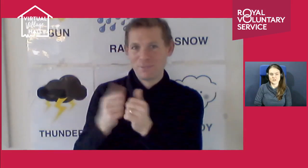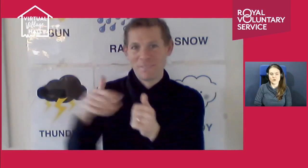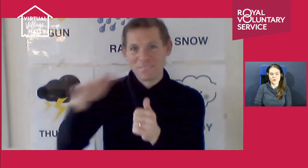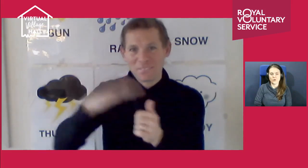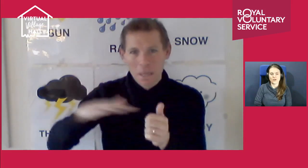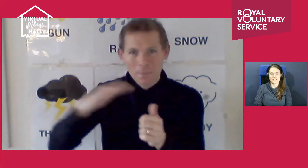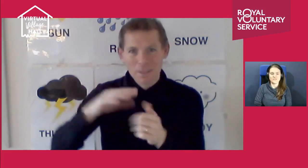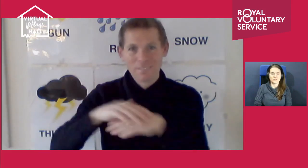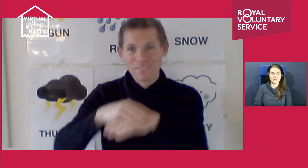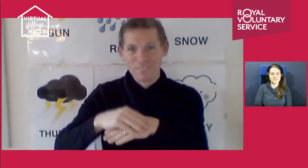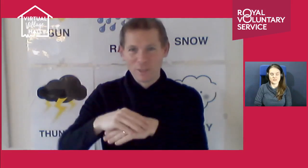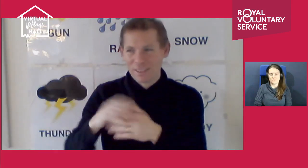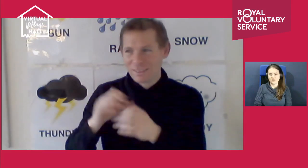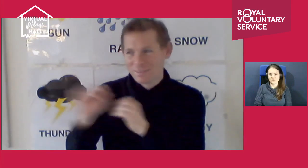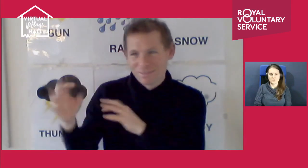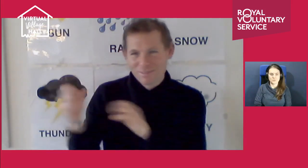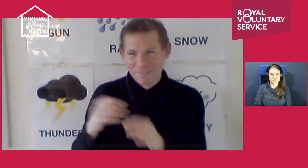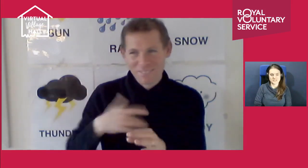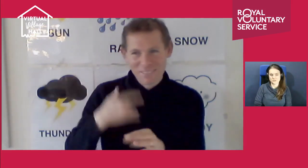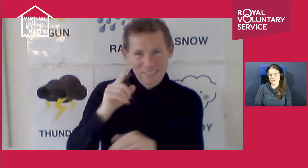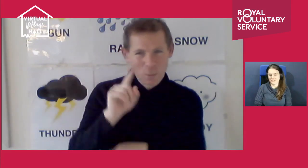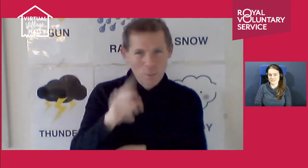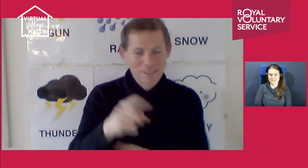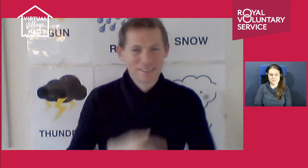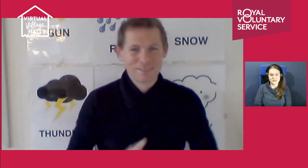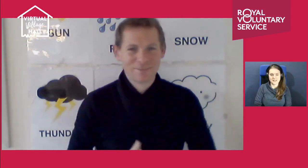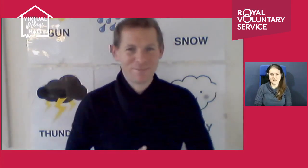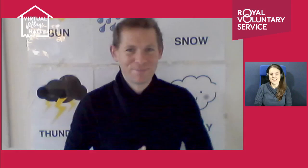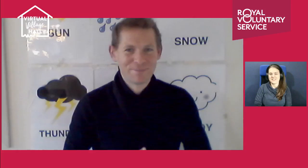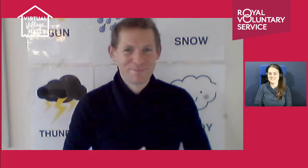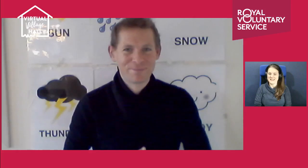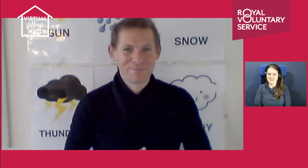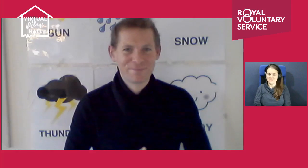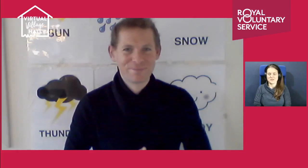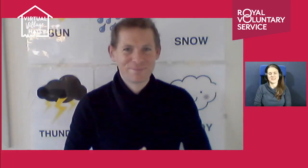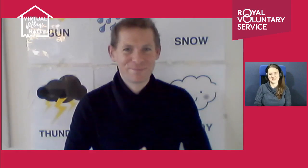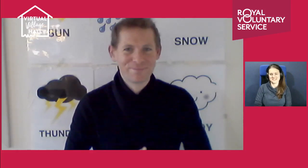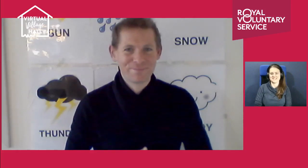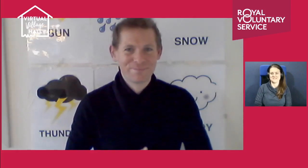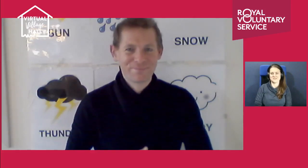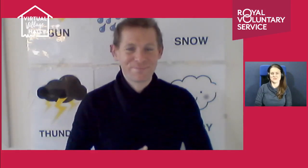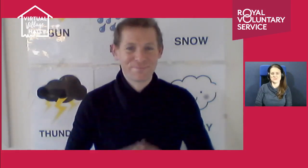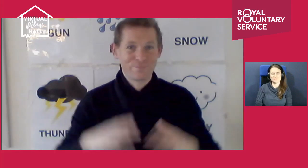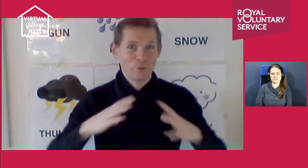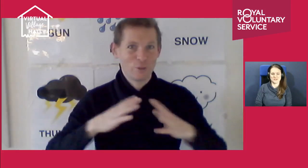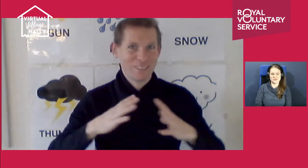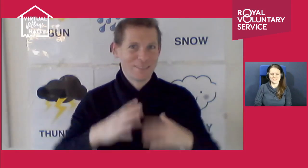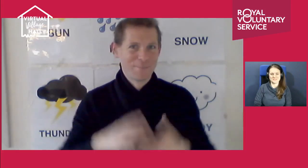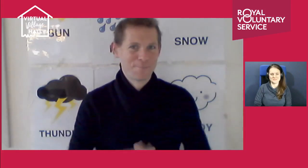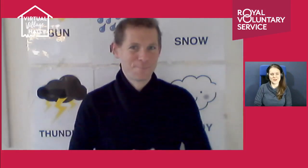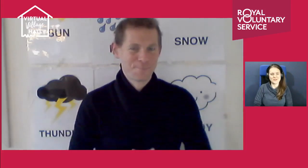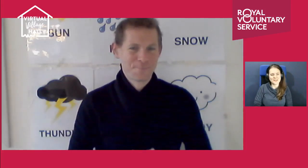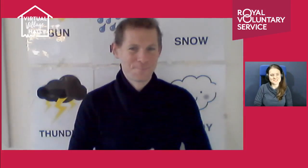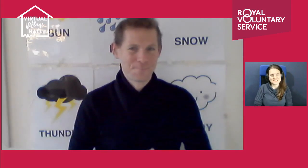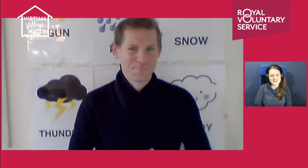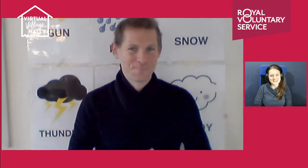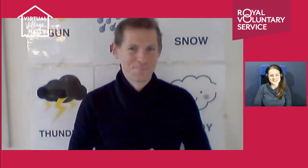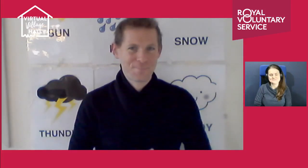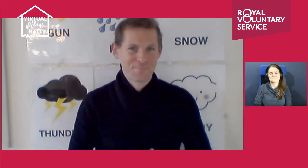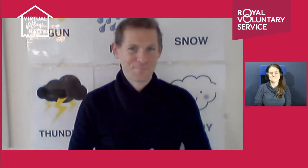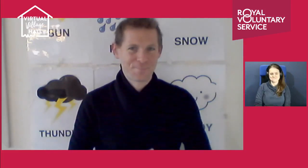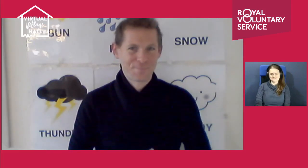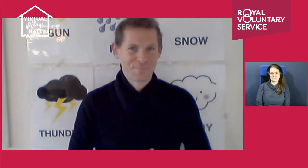comments. Or if you're with someone, maybe you're watching this with friends or family, then tell them what you think it is if you don't want to pop it in the comments. All right,